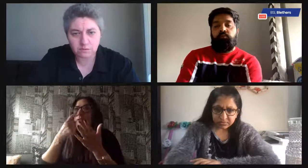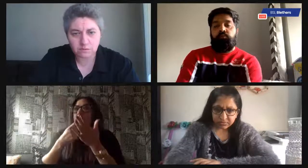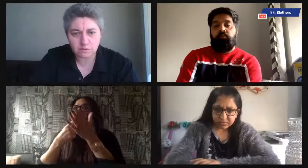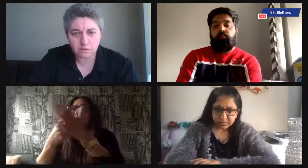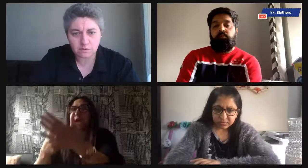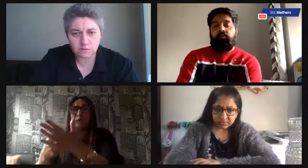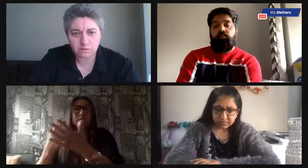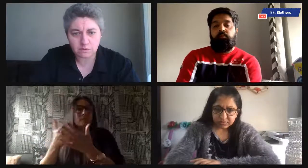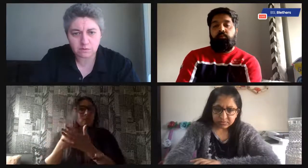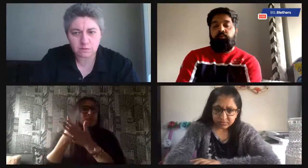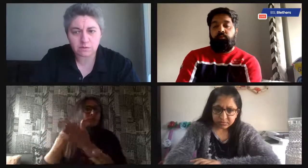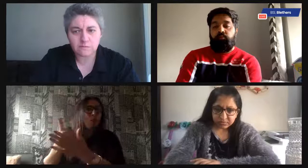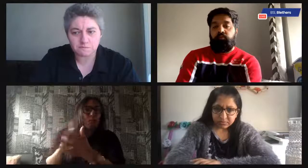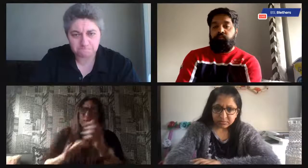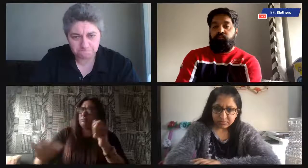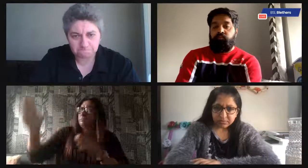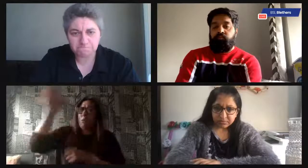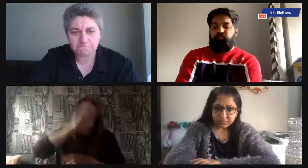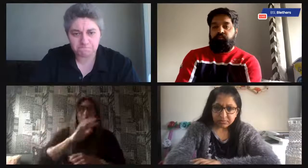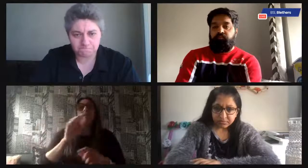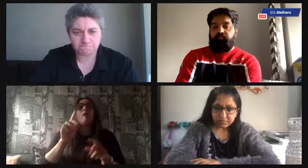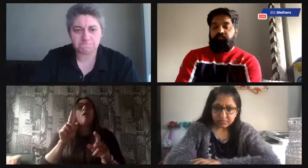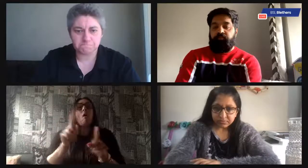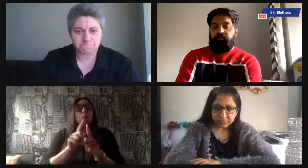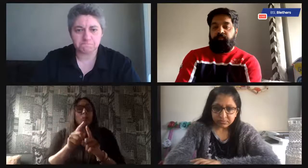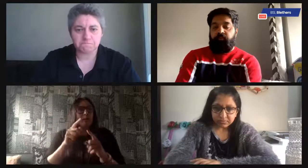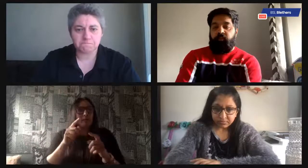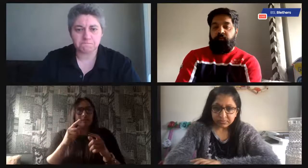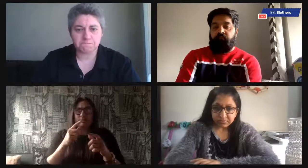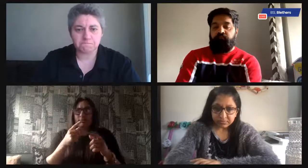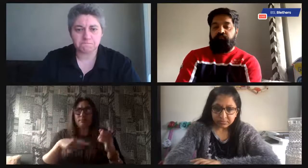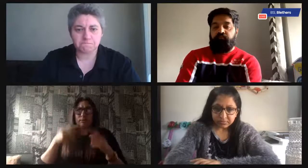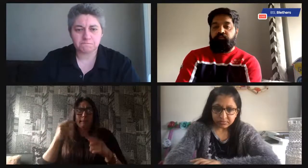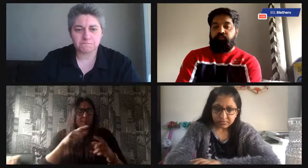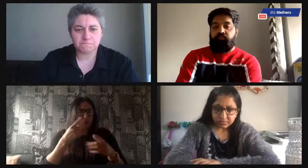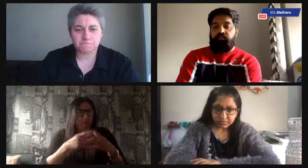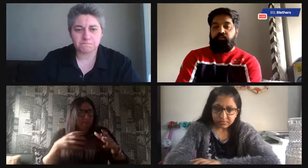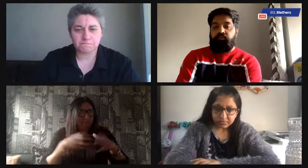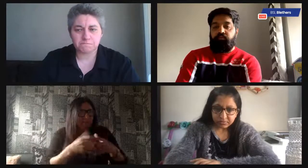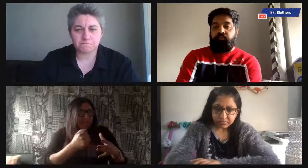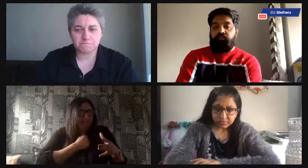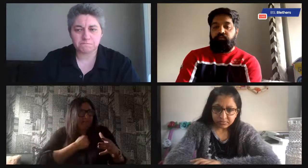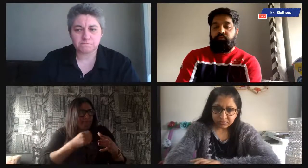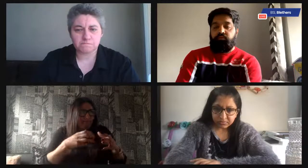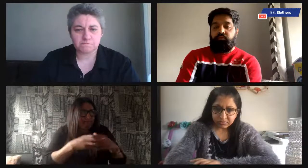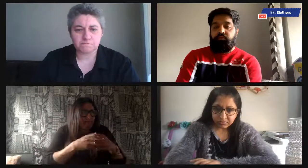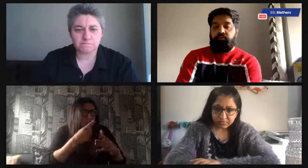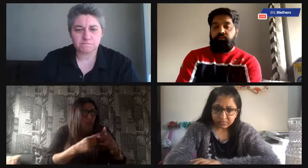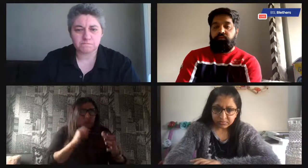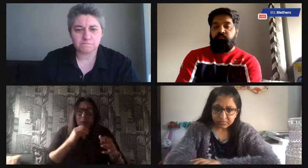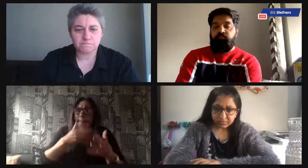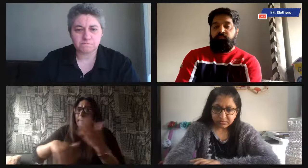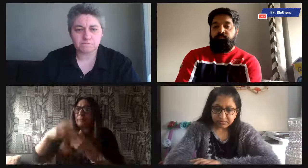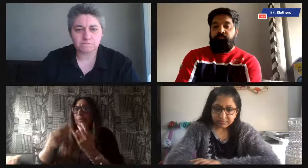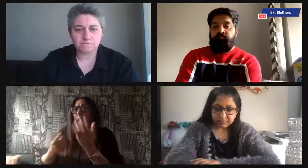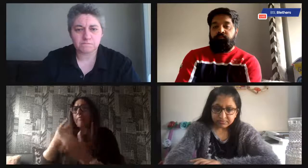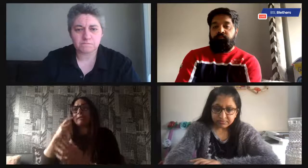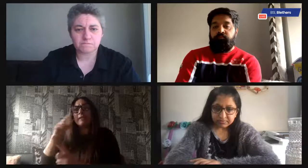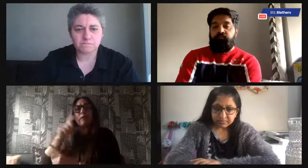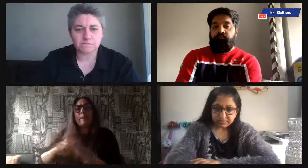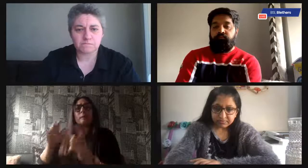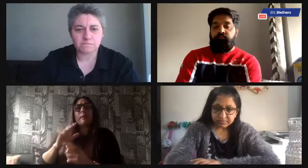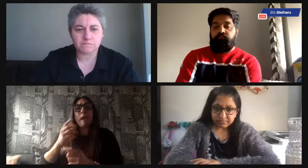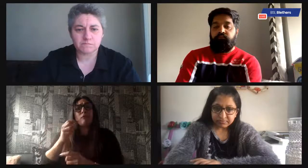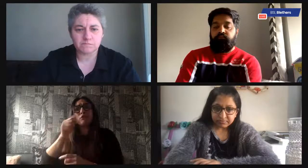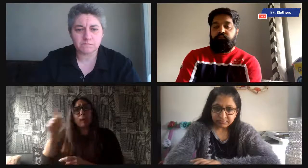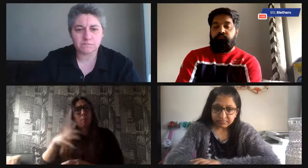we're based in Glasgow, we cover the whole of Scotland. So if you know anyone, please tell them to contact us or refer someone